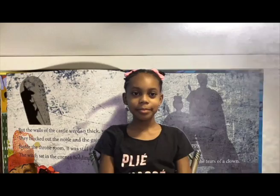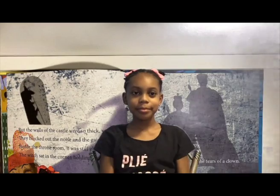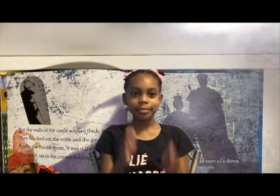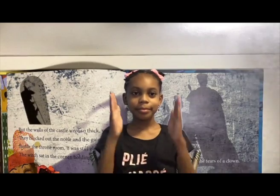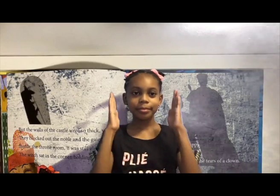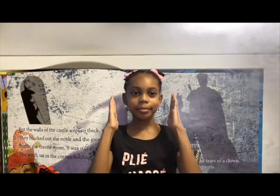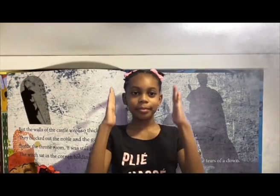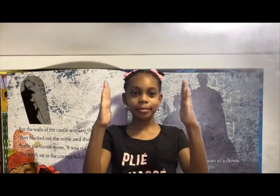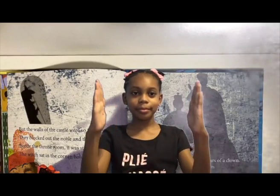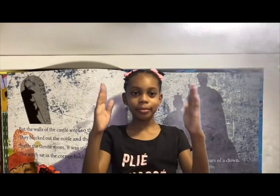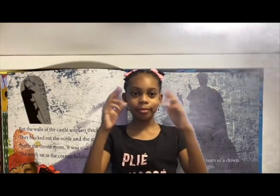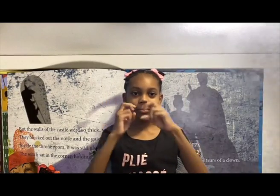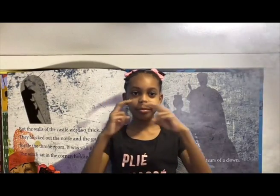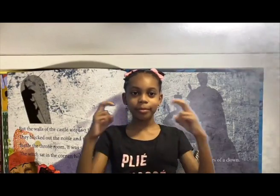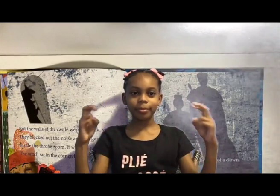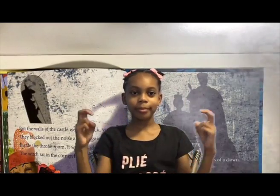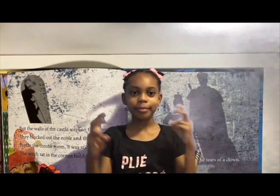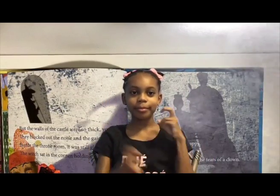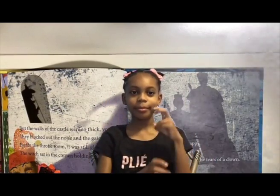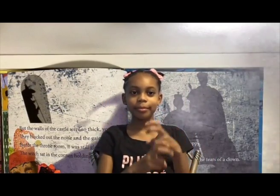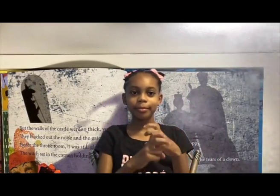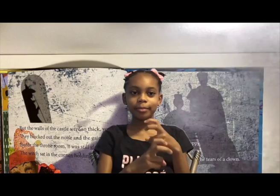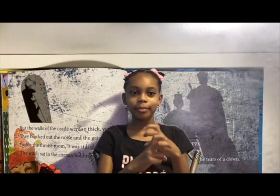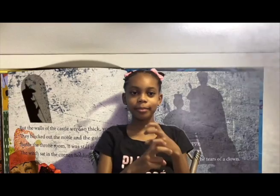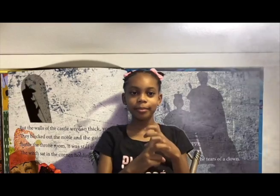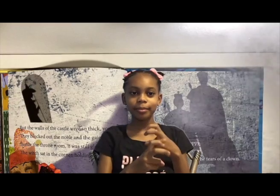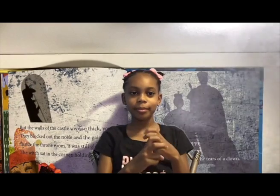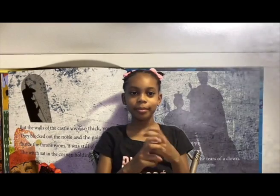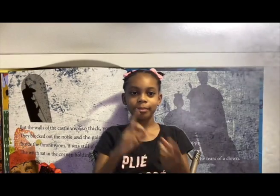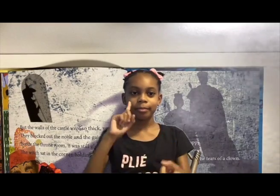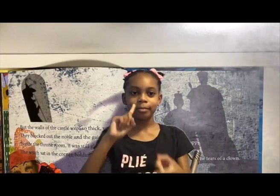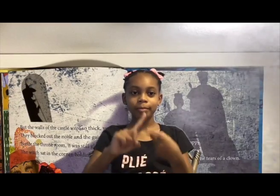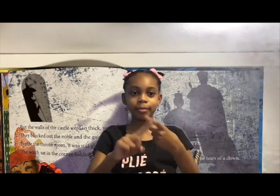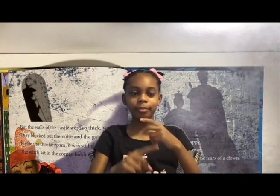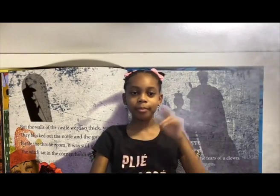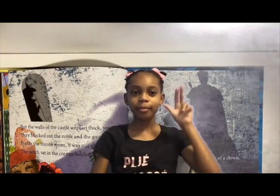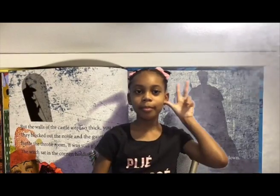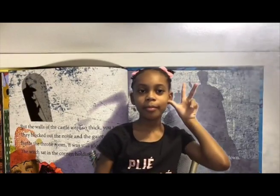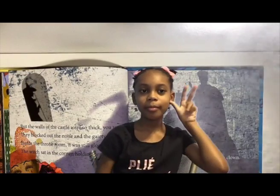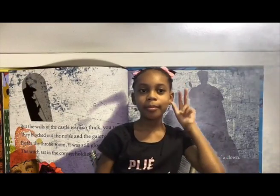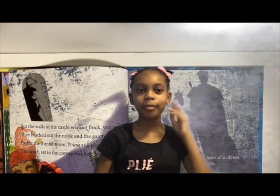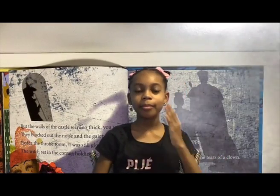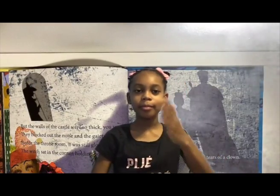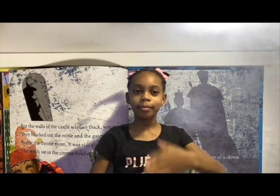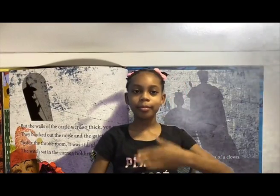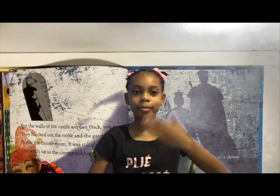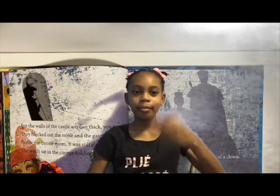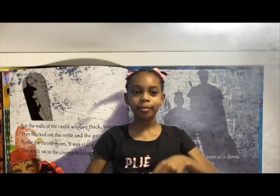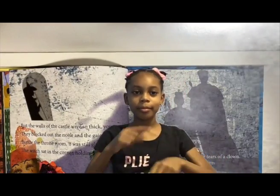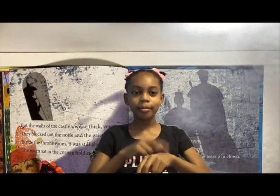But the walls of the castle were so thick, you see, they blocked out the noise and the gaiety. Inside the throne room, it